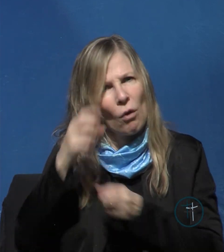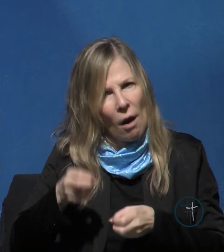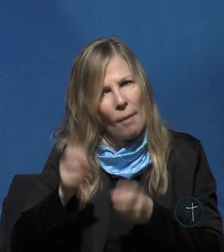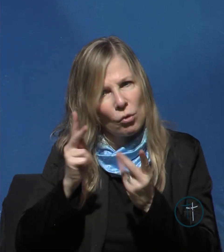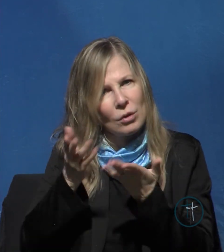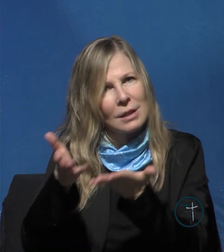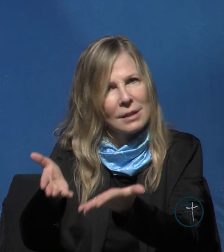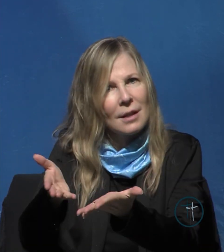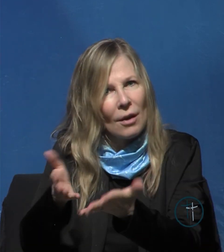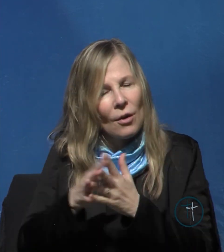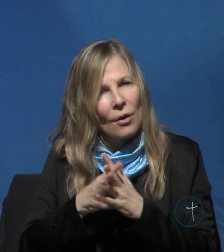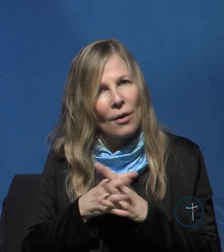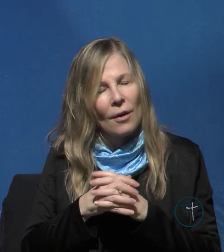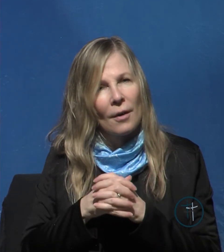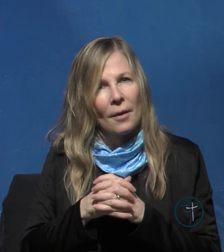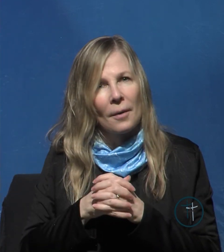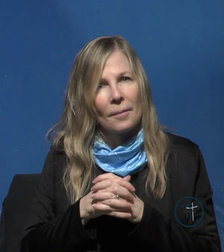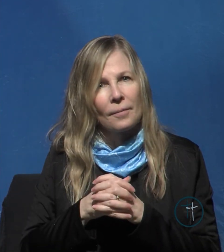regard.